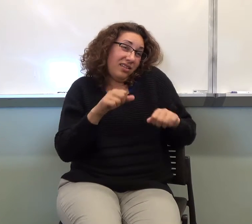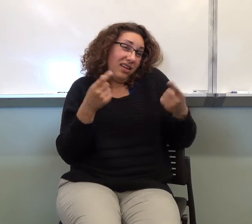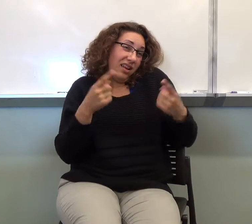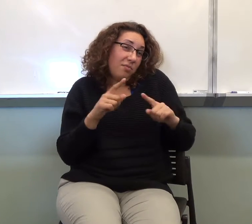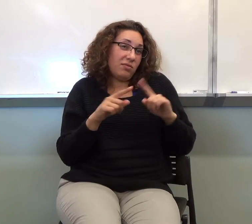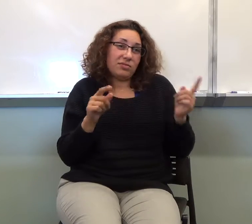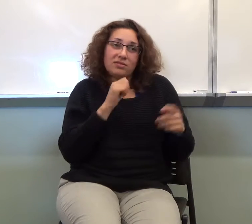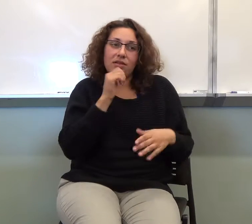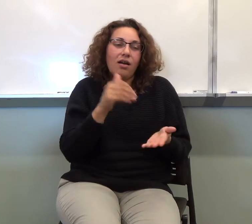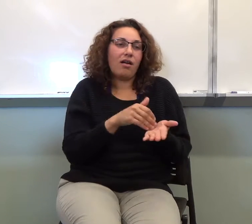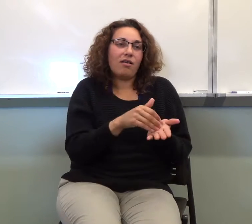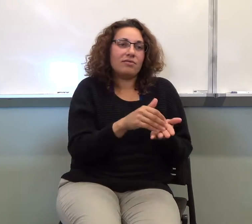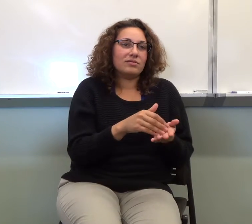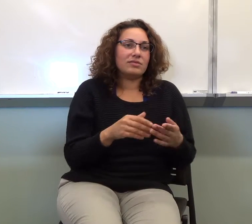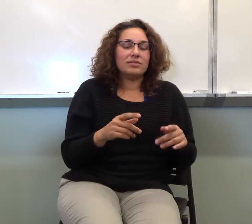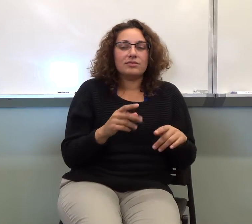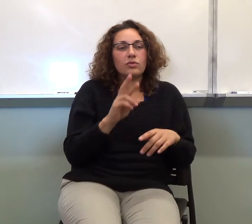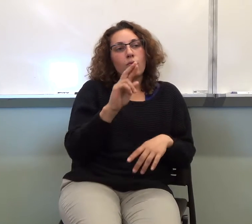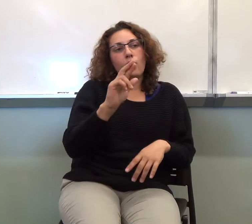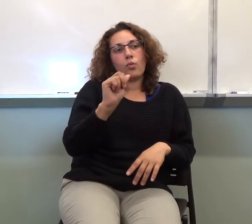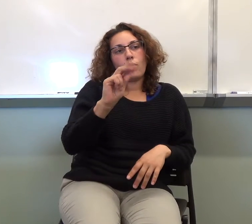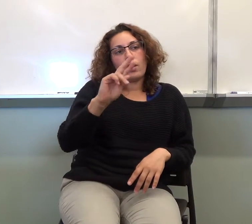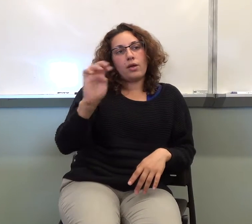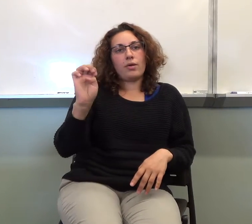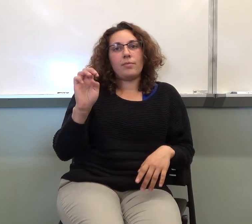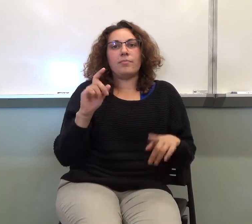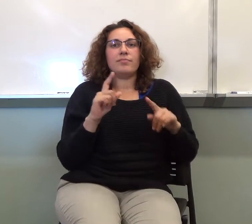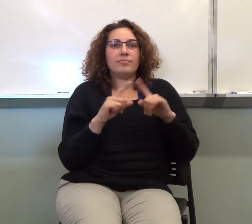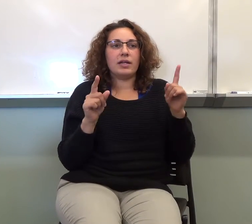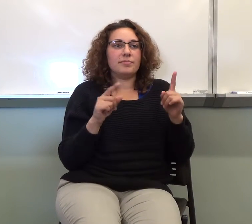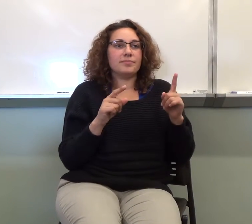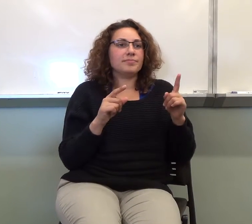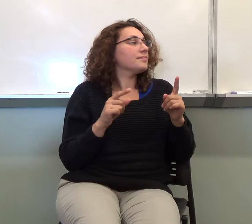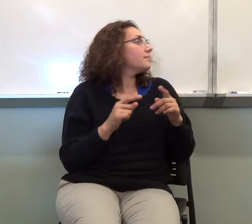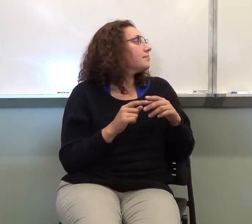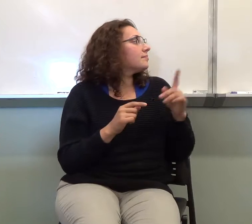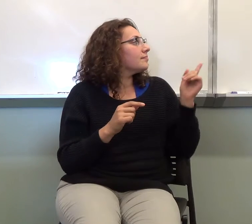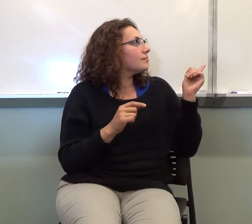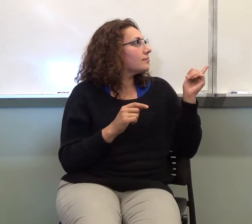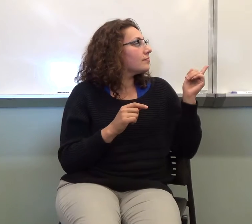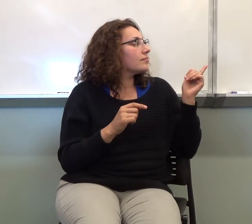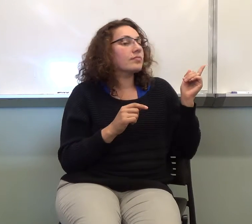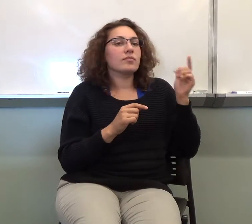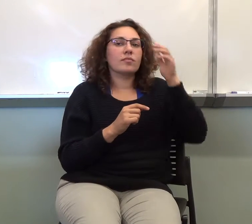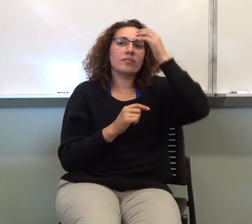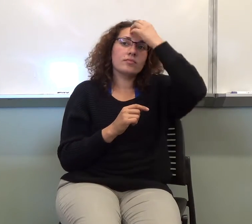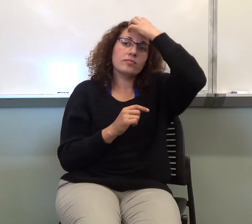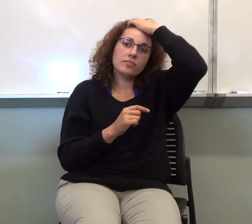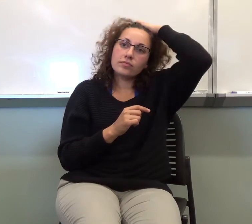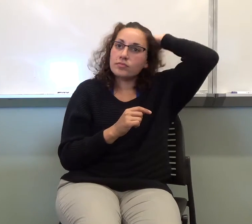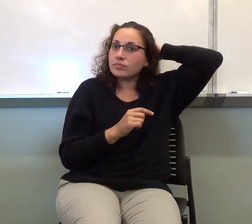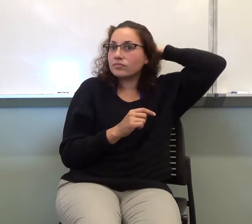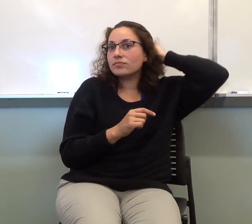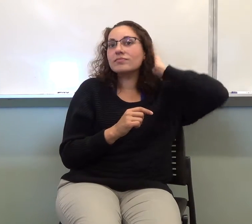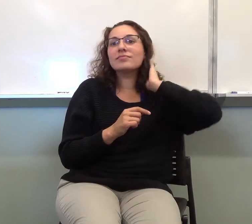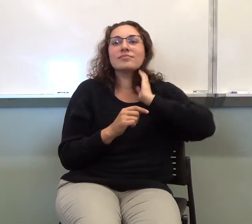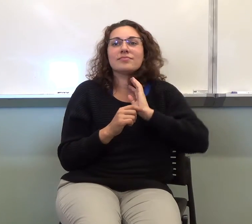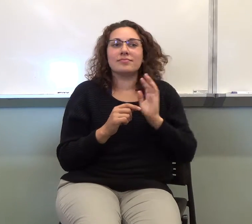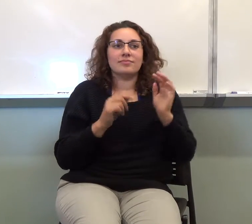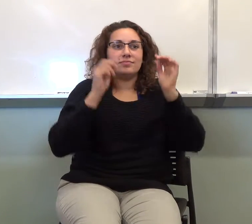parentheses. Do not use square brackets. Use curly braces. And they take the 2 observable outcomes, which is head or tail,